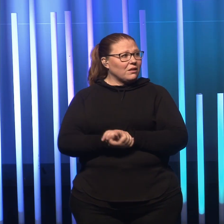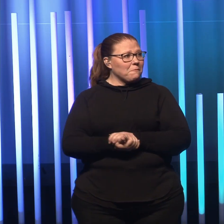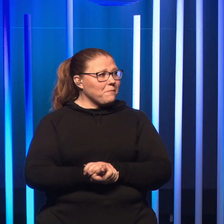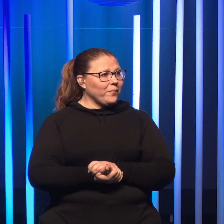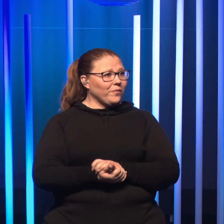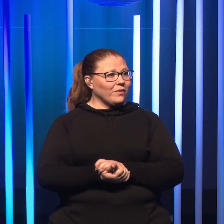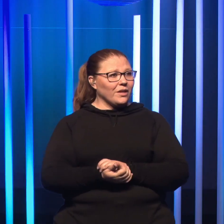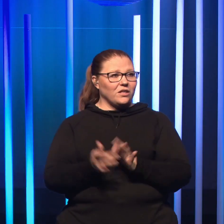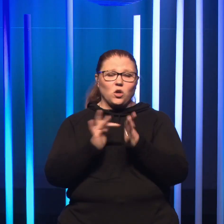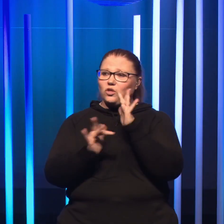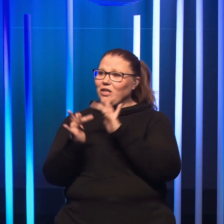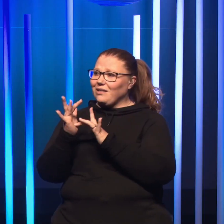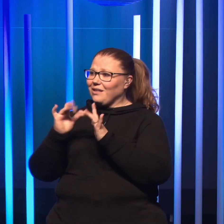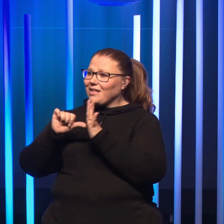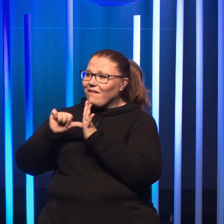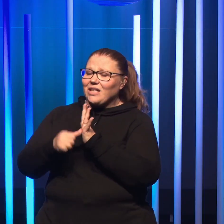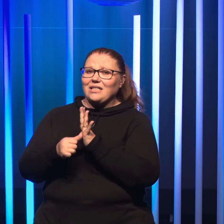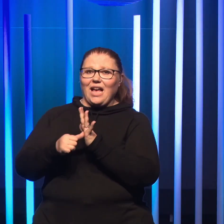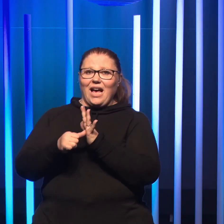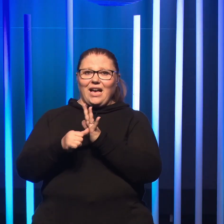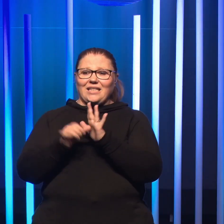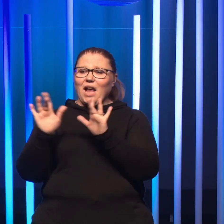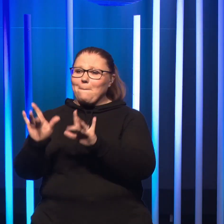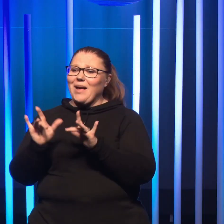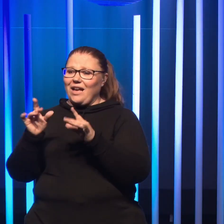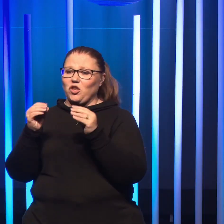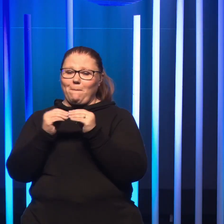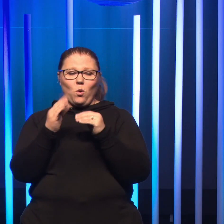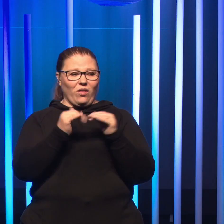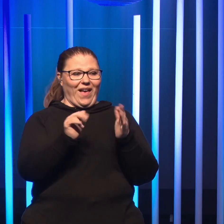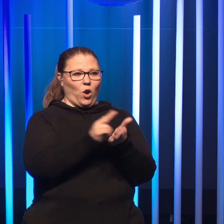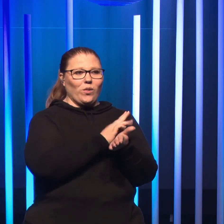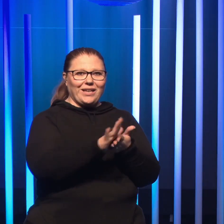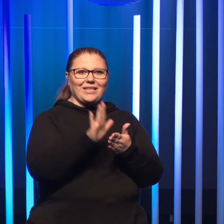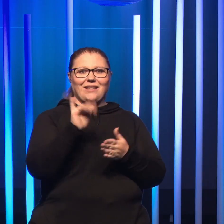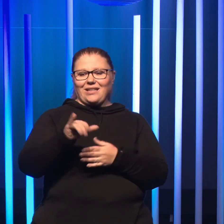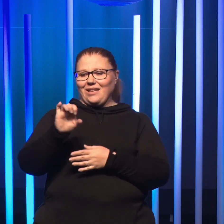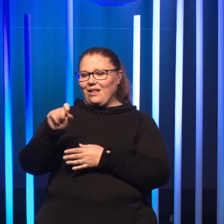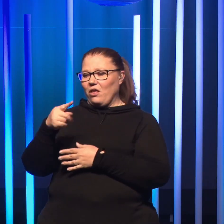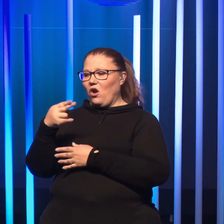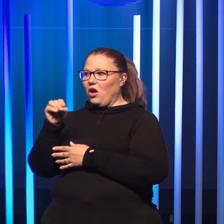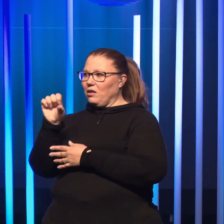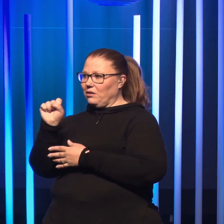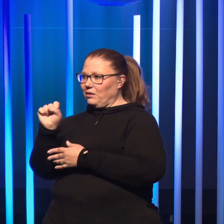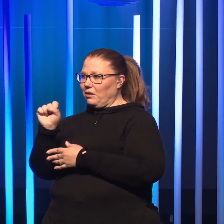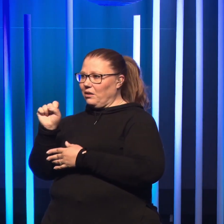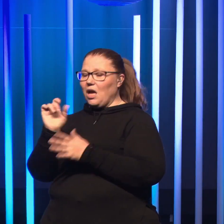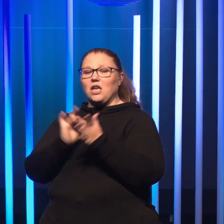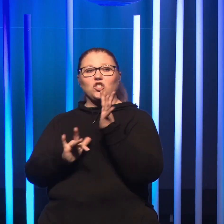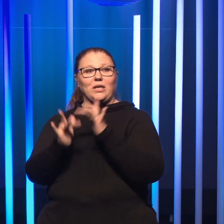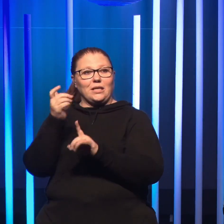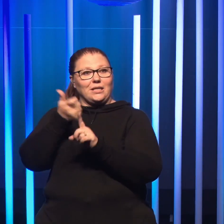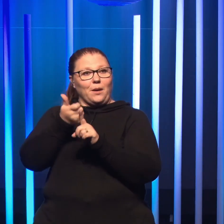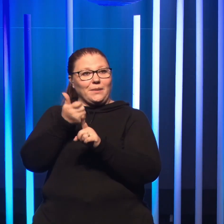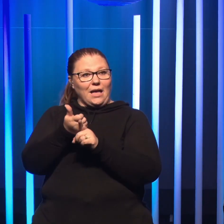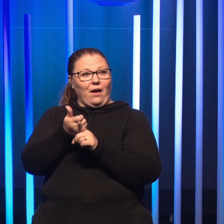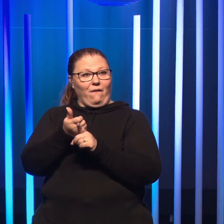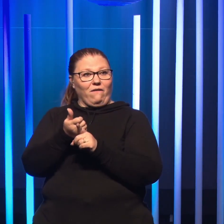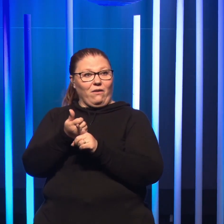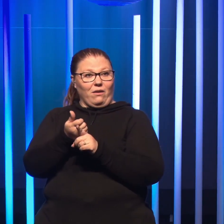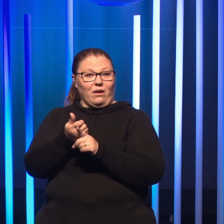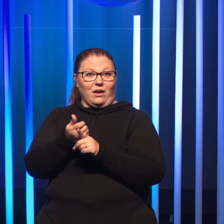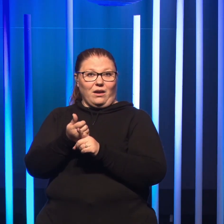So he emphasizes compassion over holiness. That's the ethos, right? In Luke chapter 6, verse 6, Jesus has the